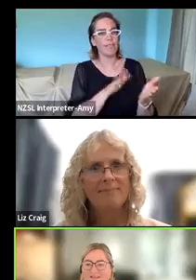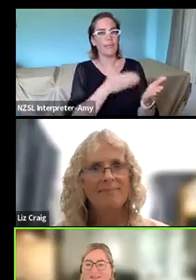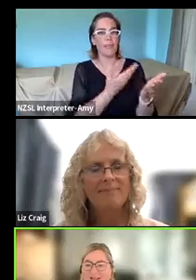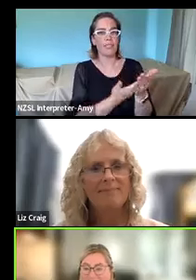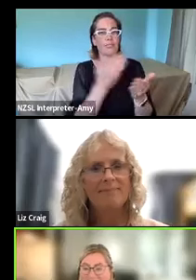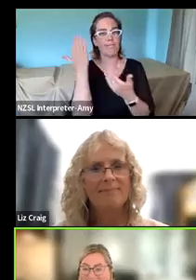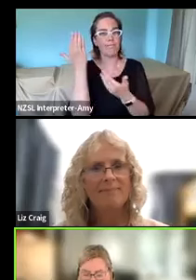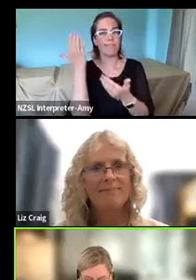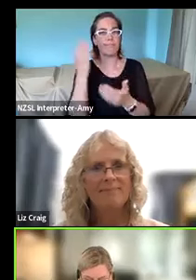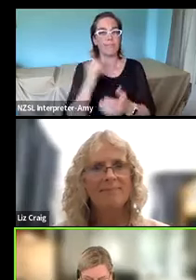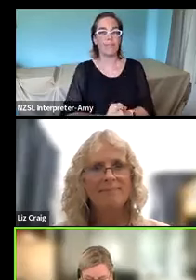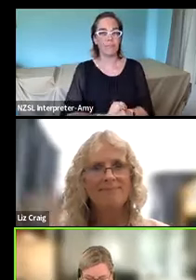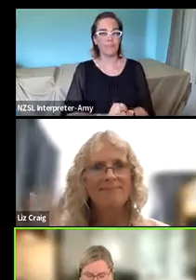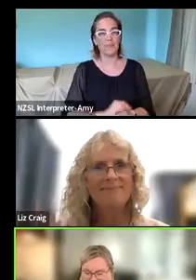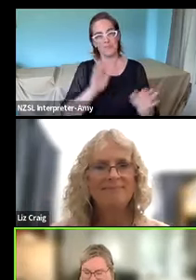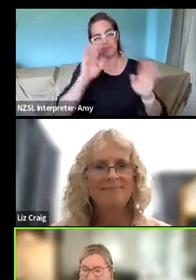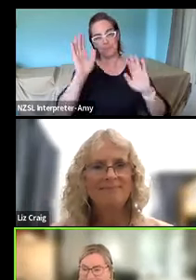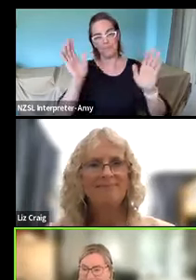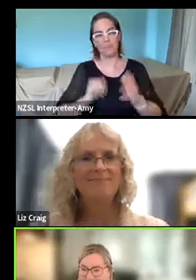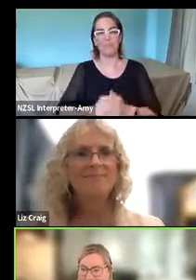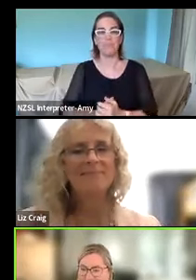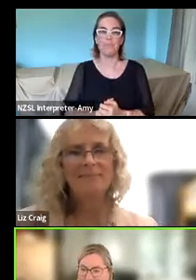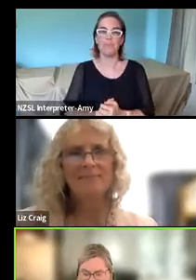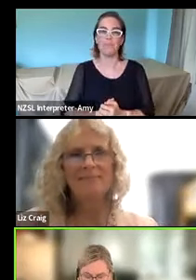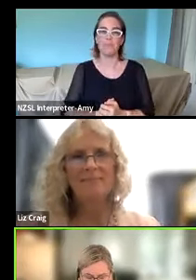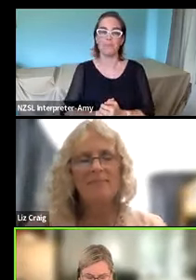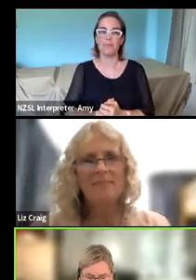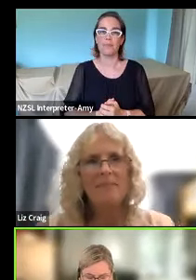us. Ka kite. Now,